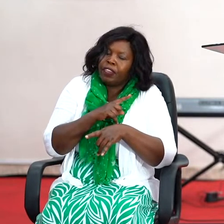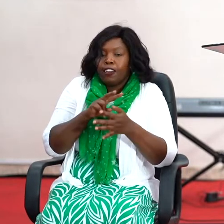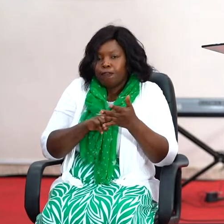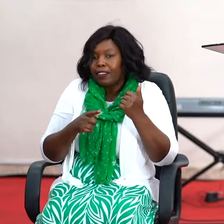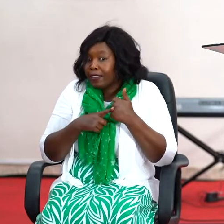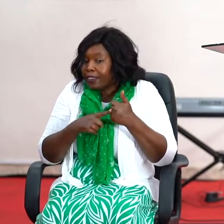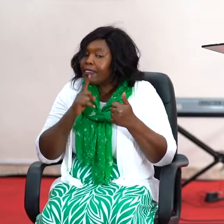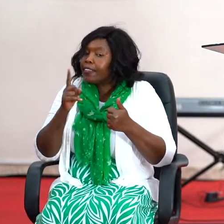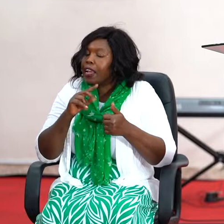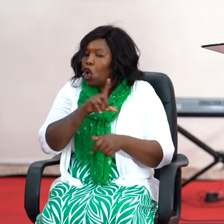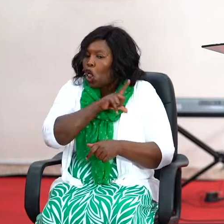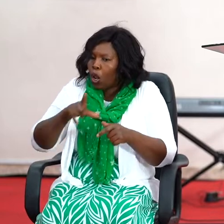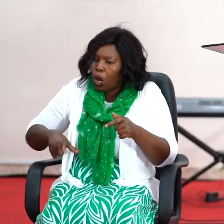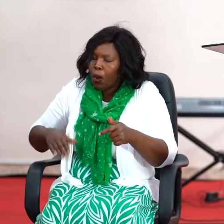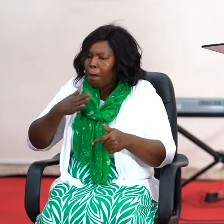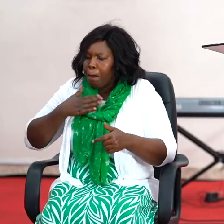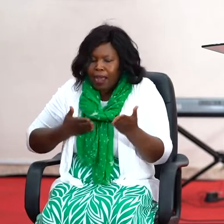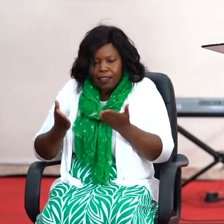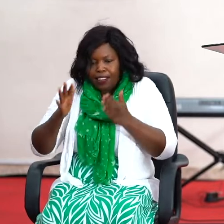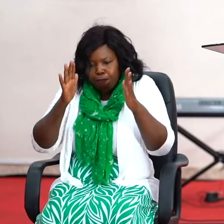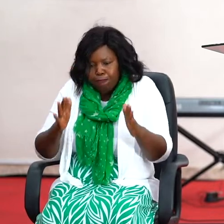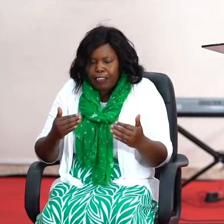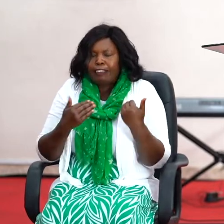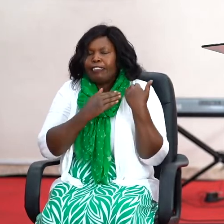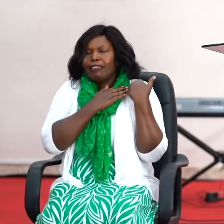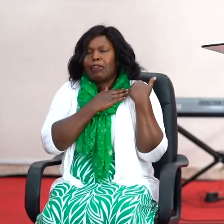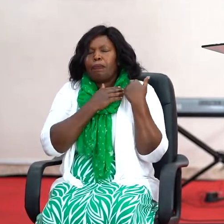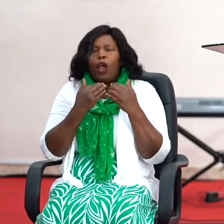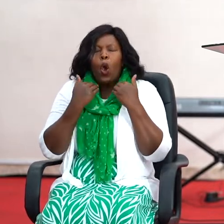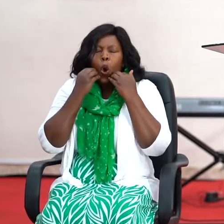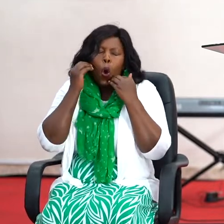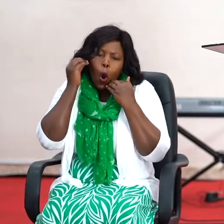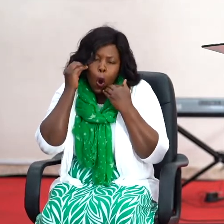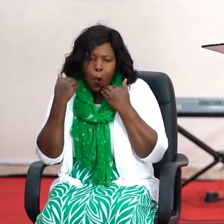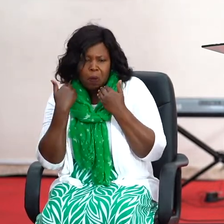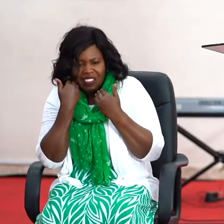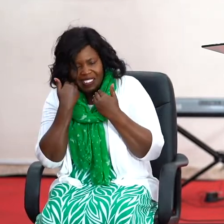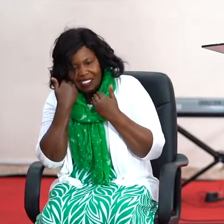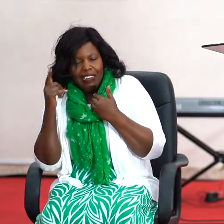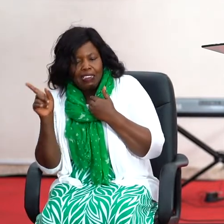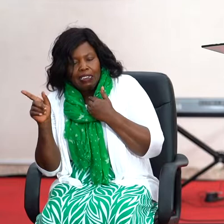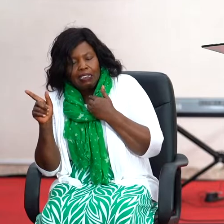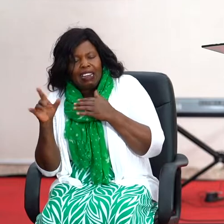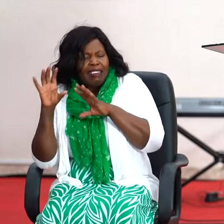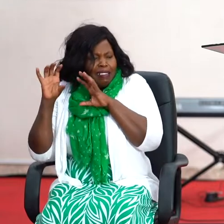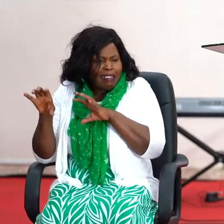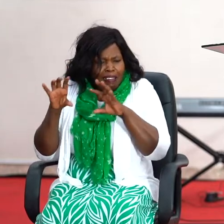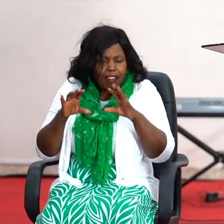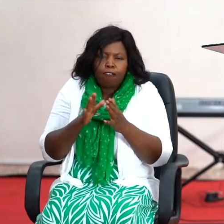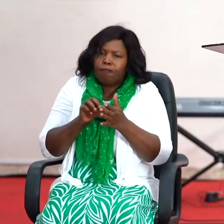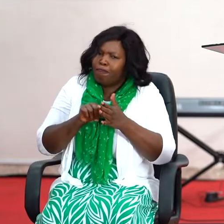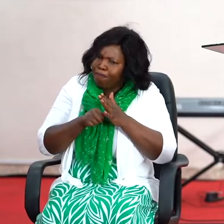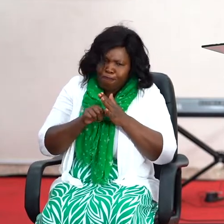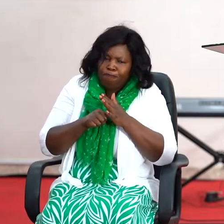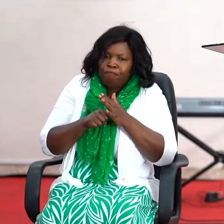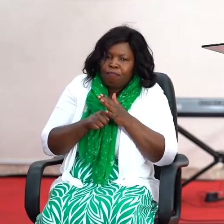in verse 6, Lord, he said, my servant lies at home, paralyzed and in terrible suffering. When you